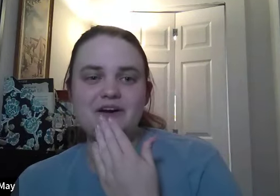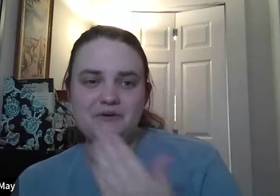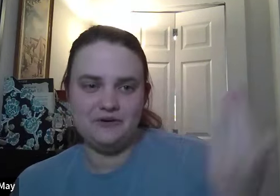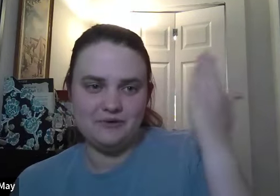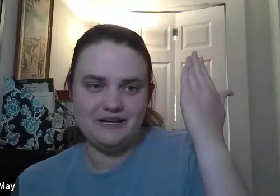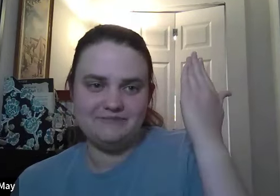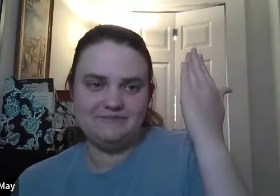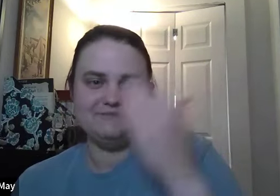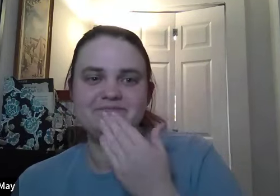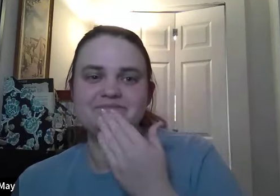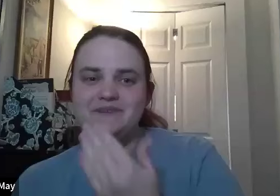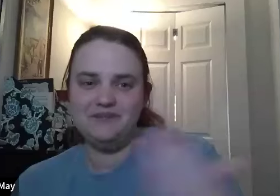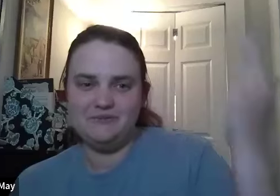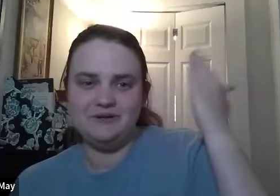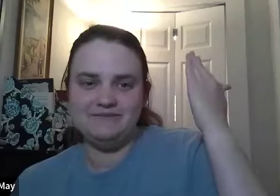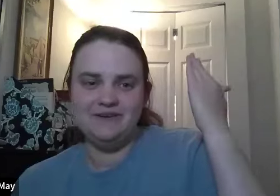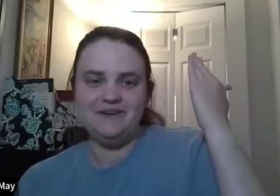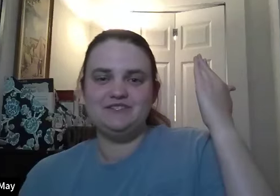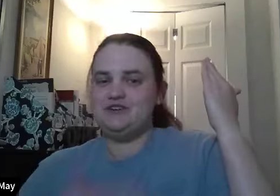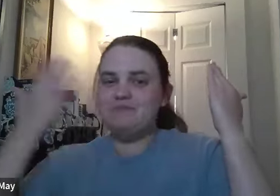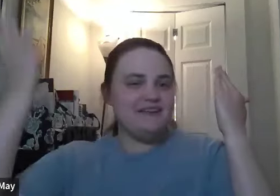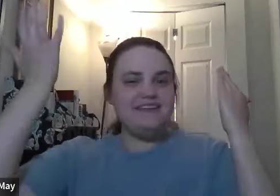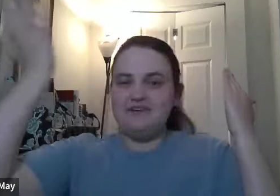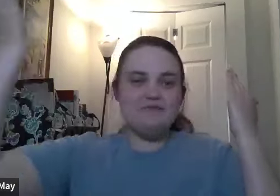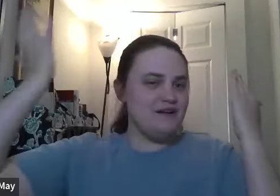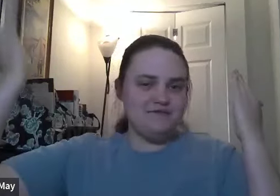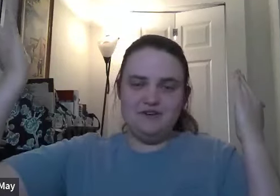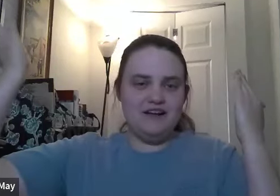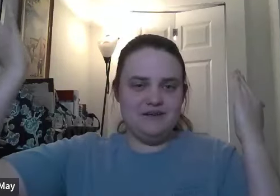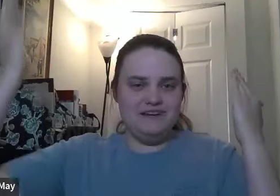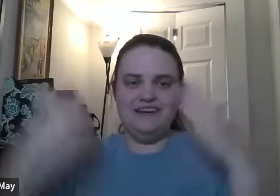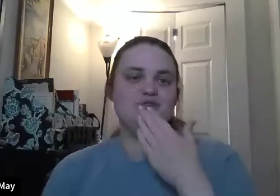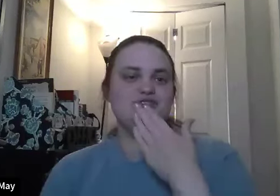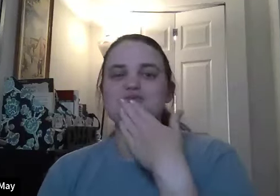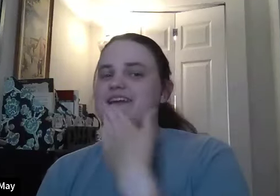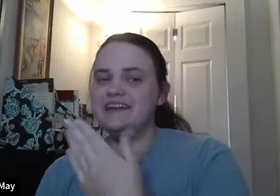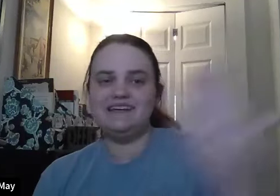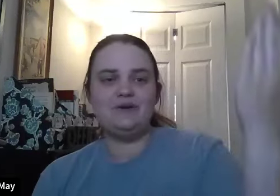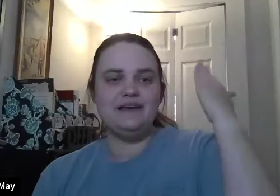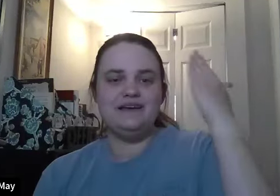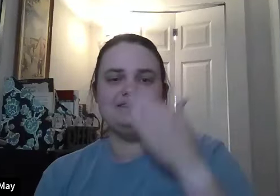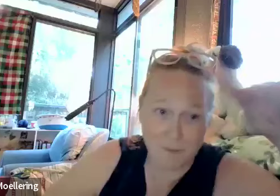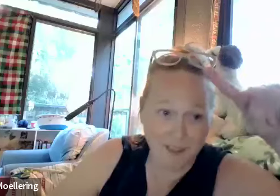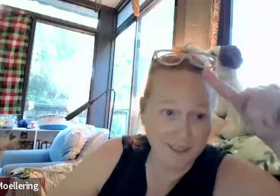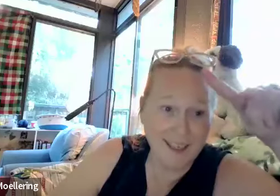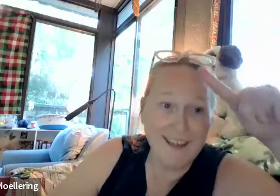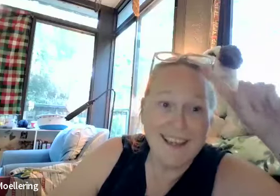go, good morning, good morning. So you completely have gotten rid of your non-dominant hand. You are just one hand. I'm going to tell y'all something.